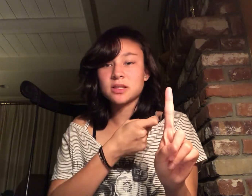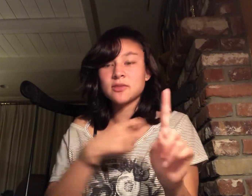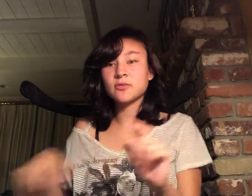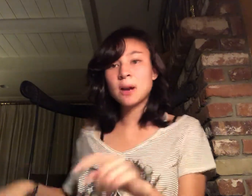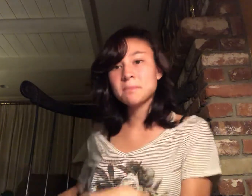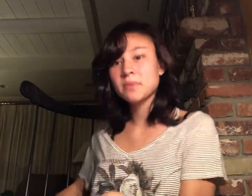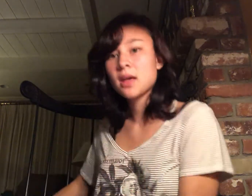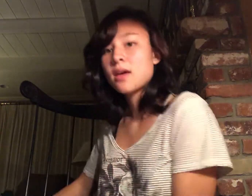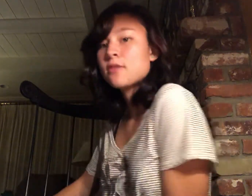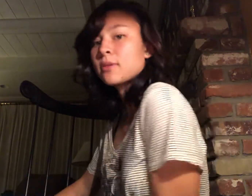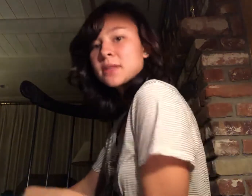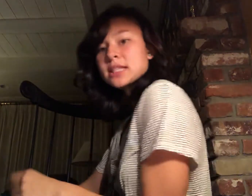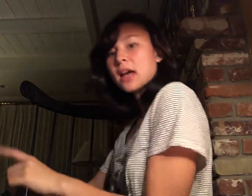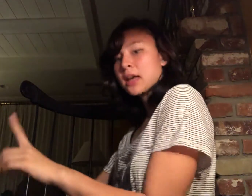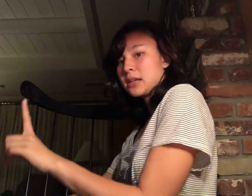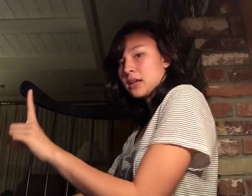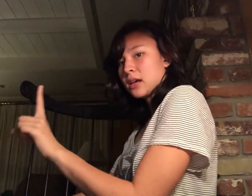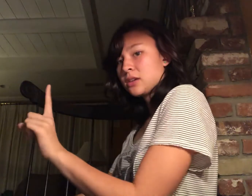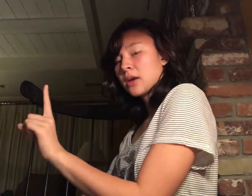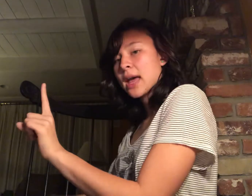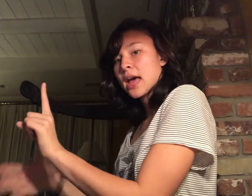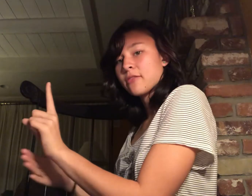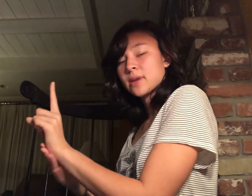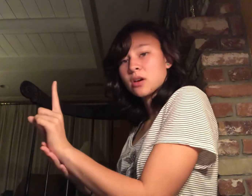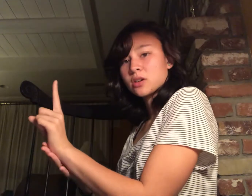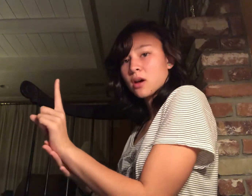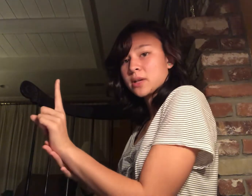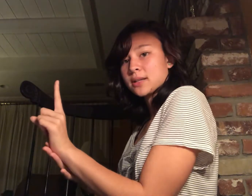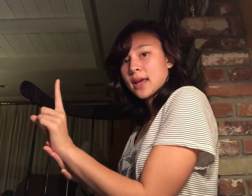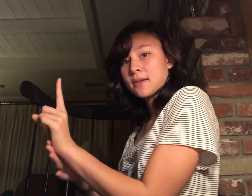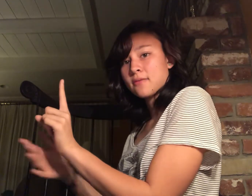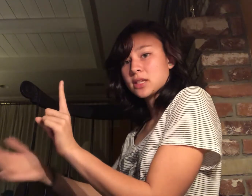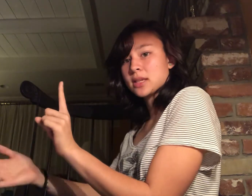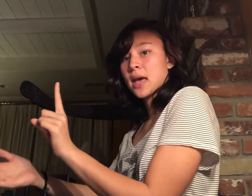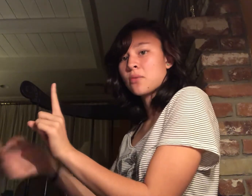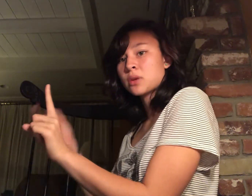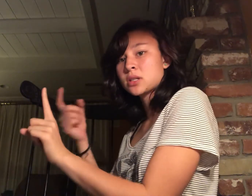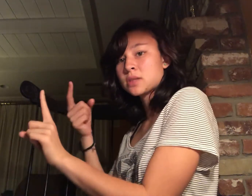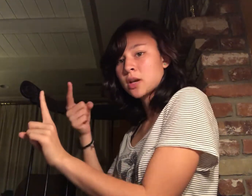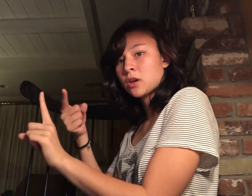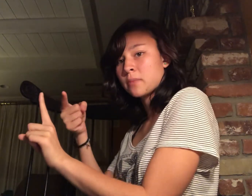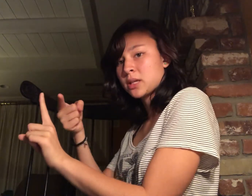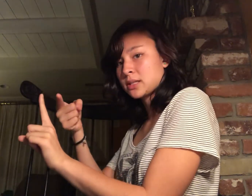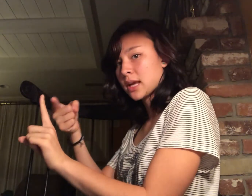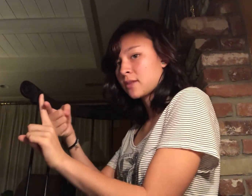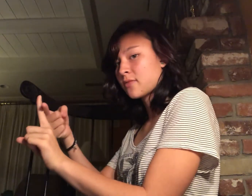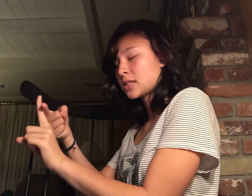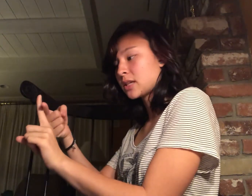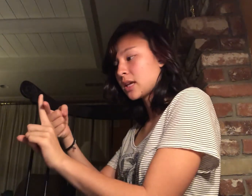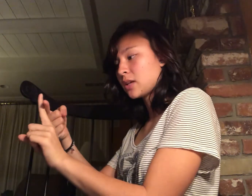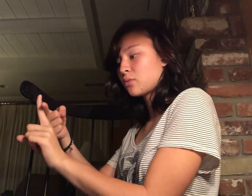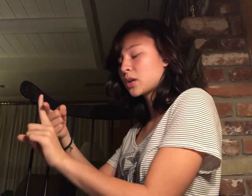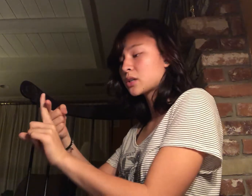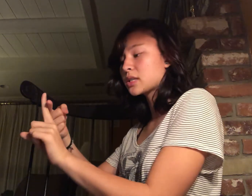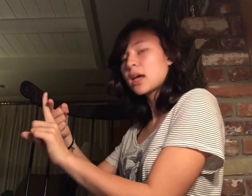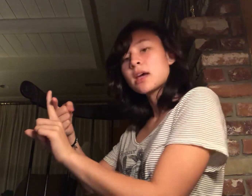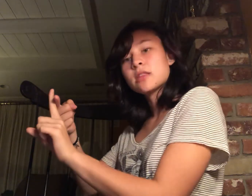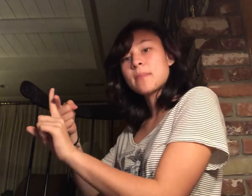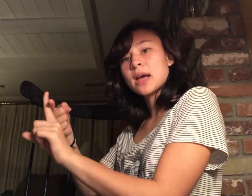is from the side. I have my non-dominant hand facing outwards, my dominant hand facing inwards. The backs